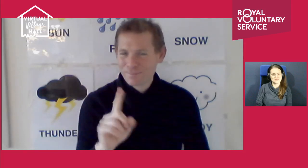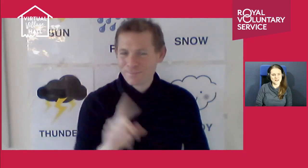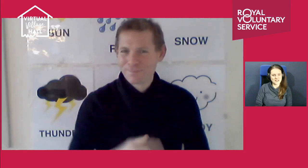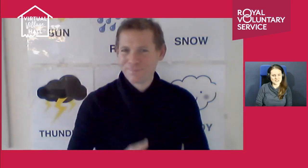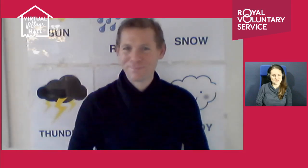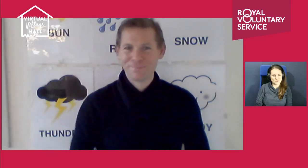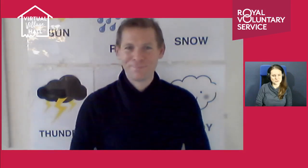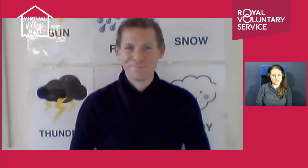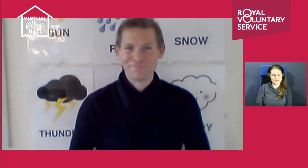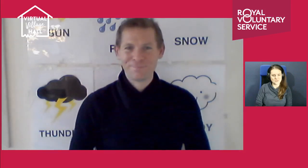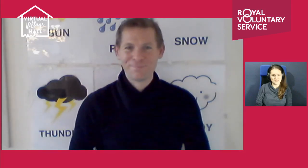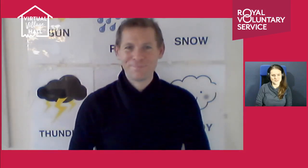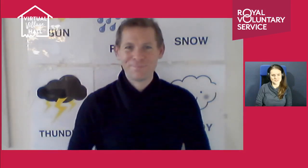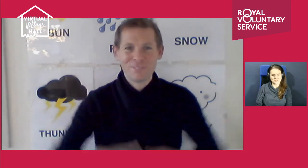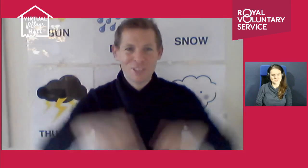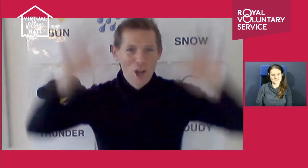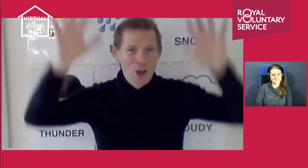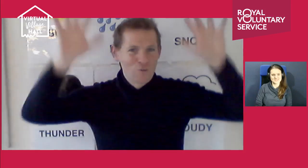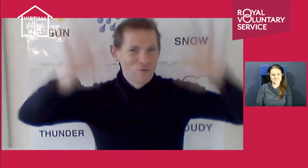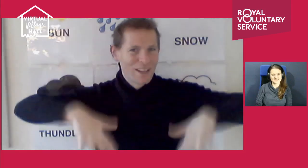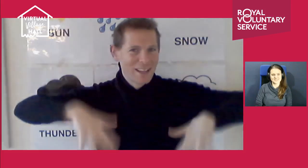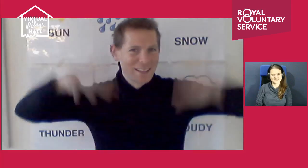Number 5, what about that one?